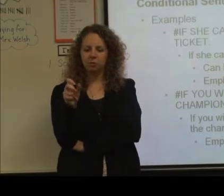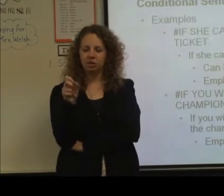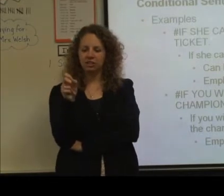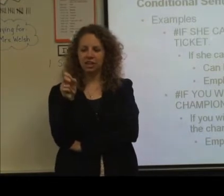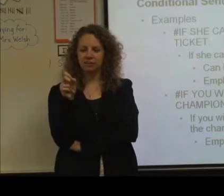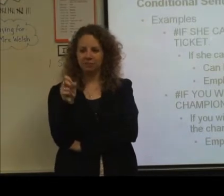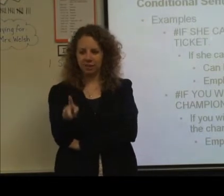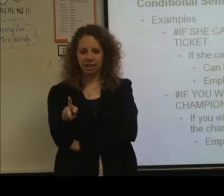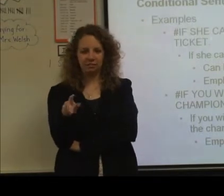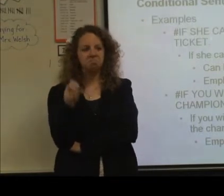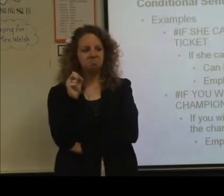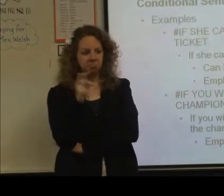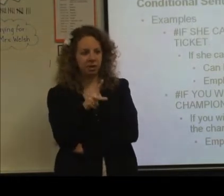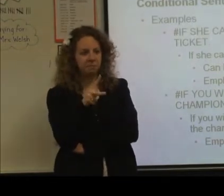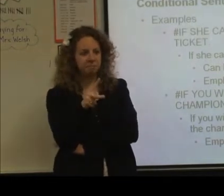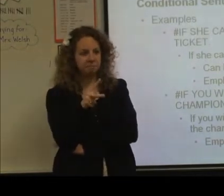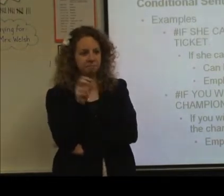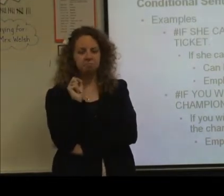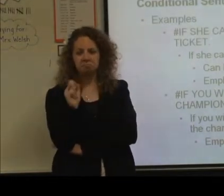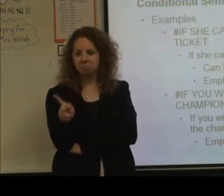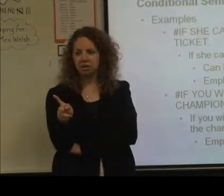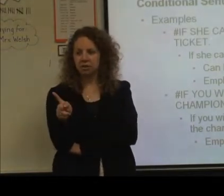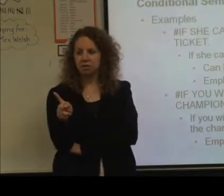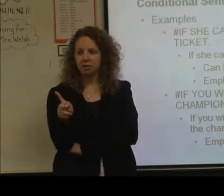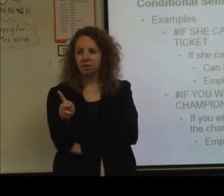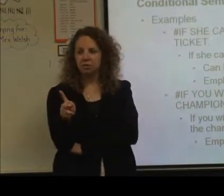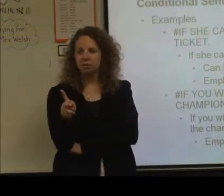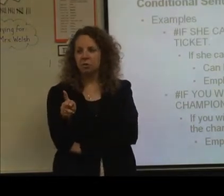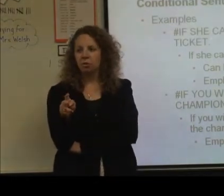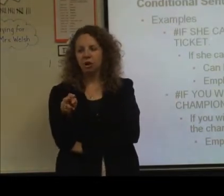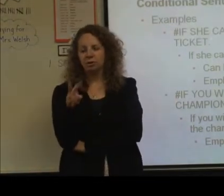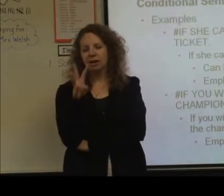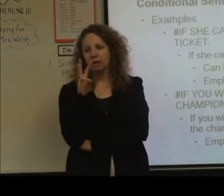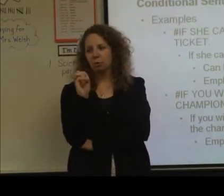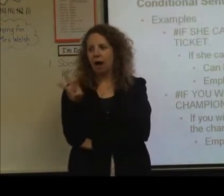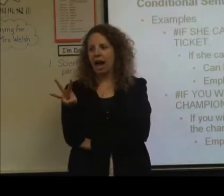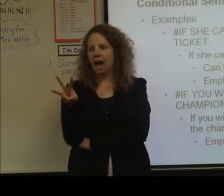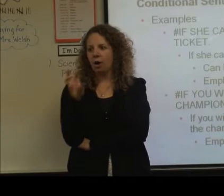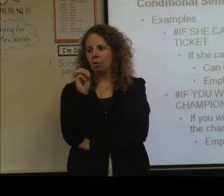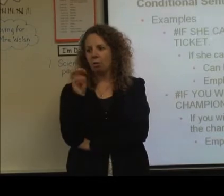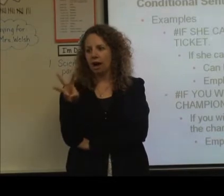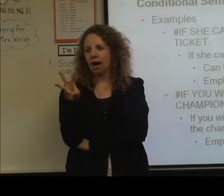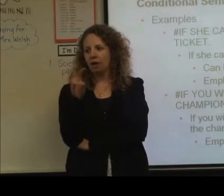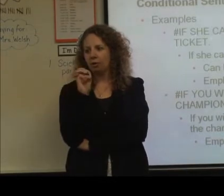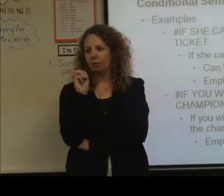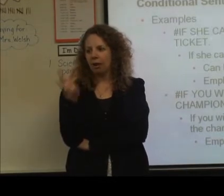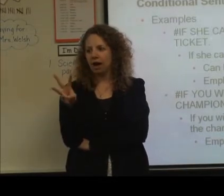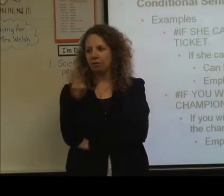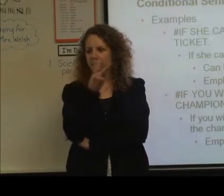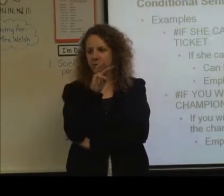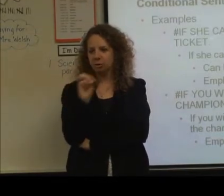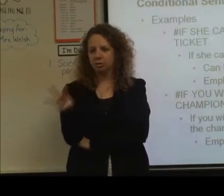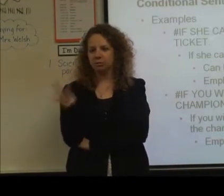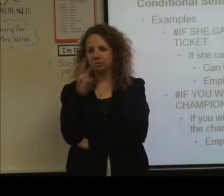more just like a flick. Okay. Okay. Or you have like wow, wow, wow, W-O-W,